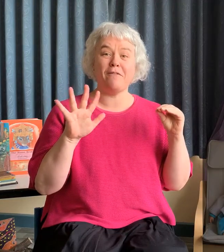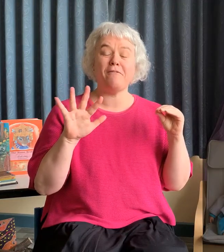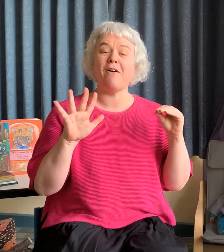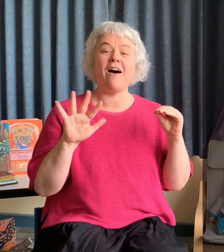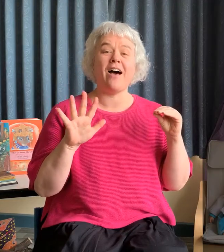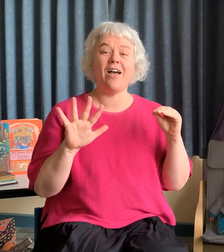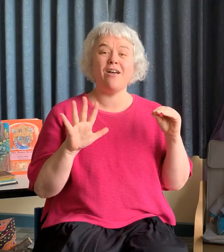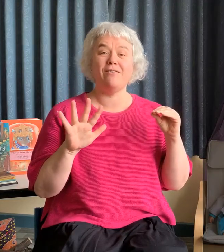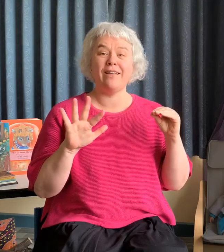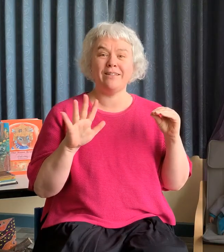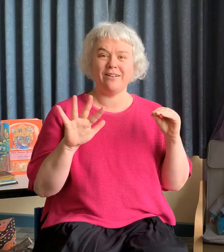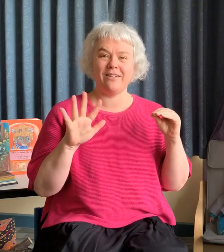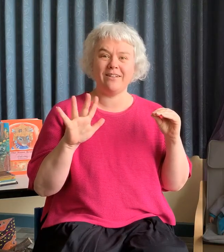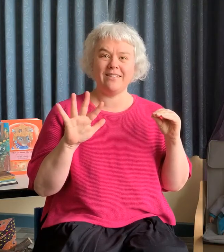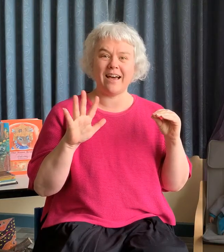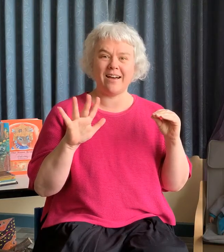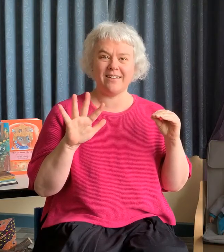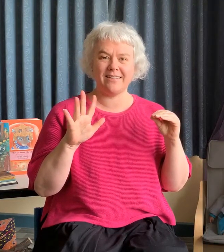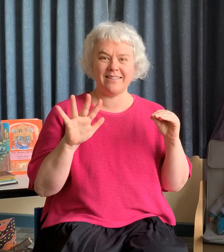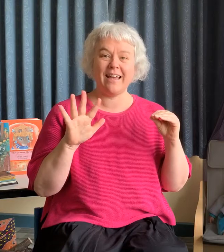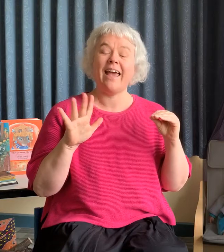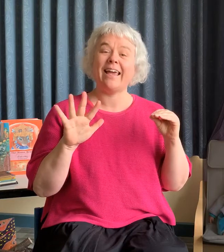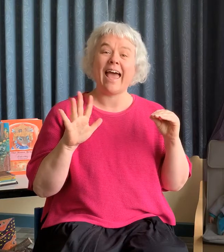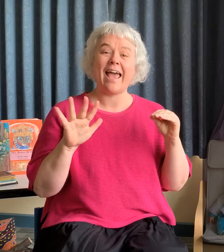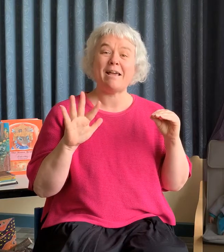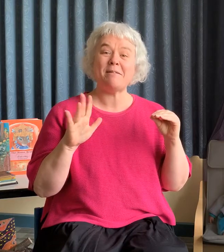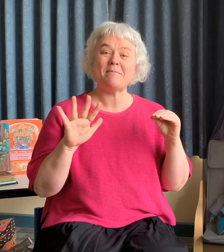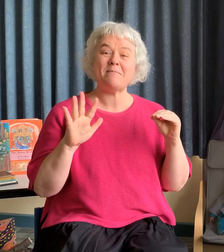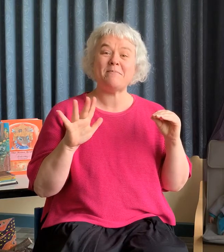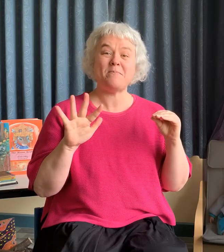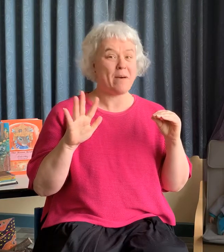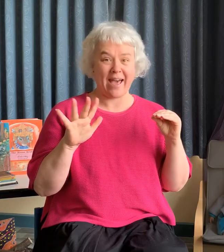five little ducks came back